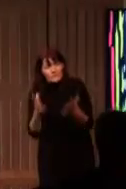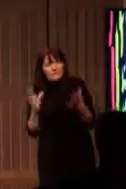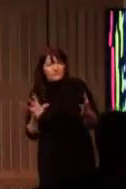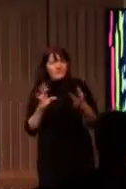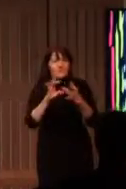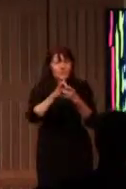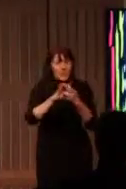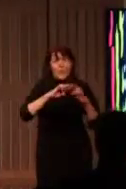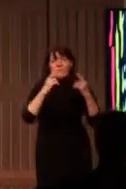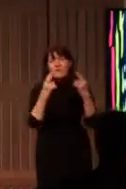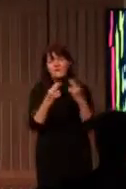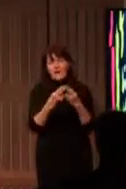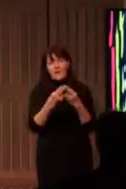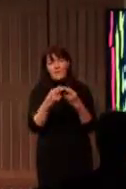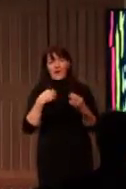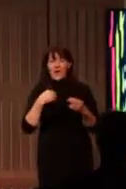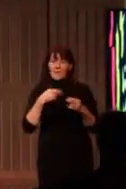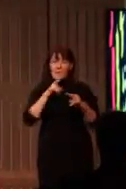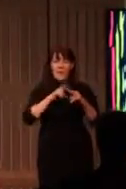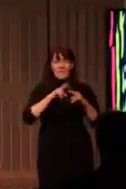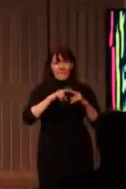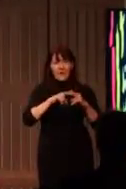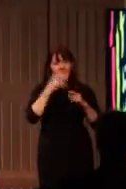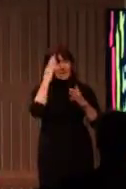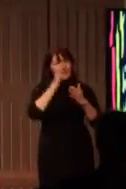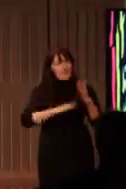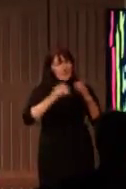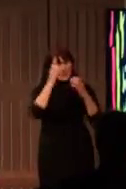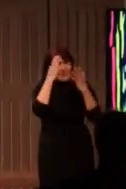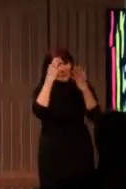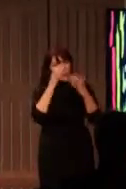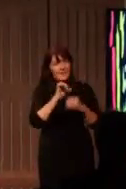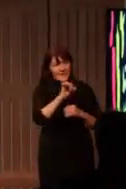My father's experience informed his and my brother's lives, and both my parents taught me the importance of